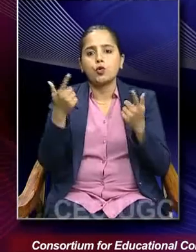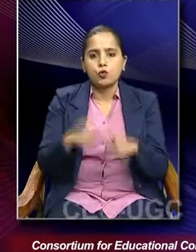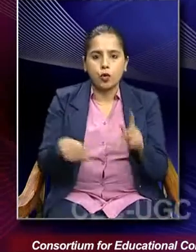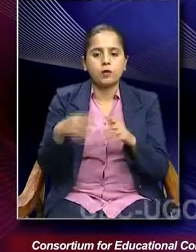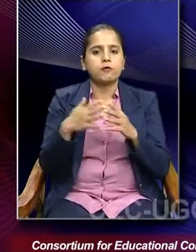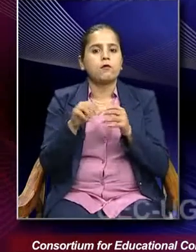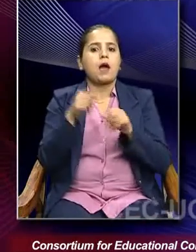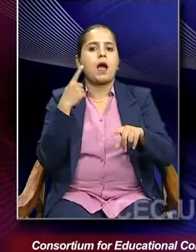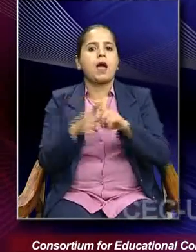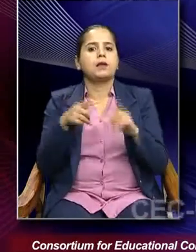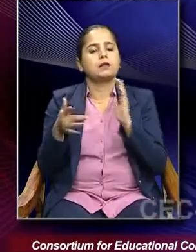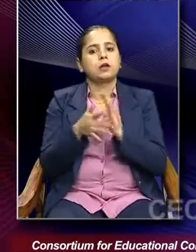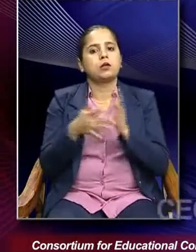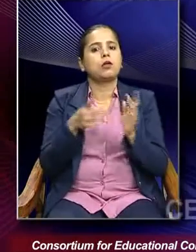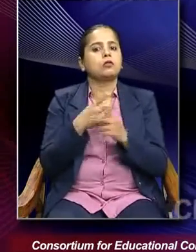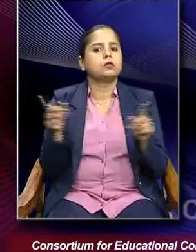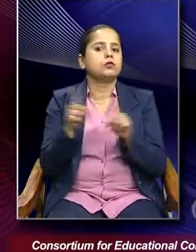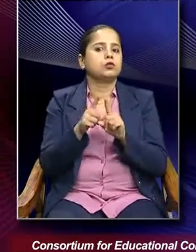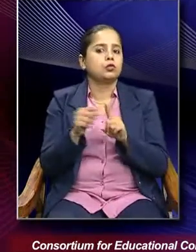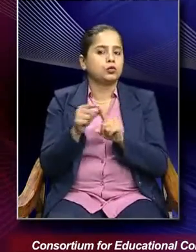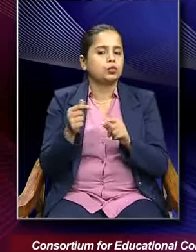wax technique.